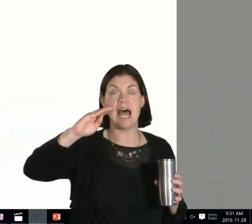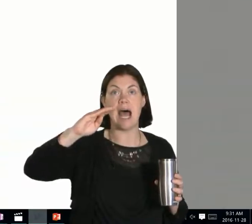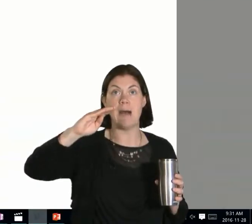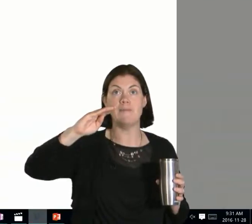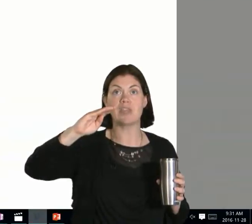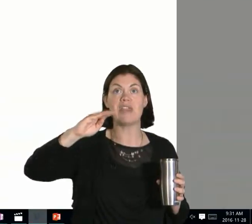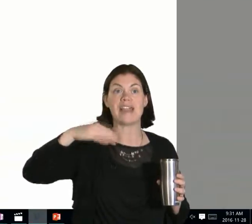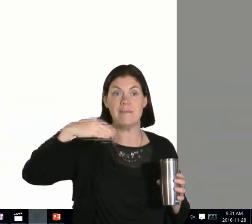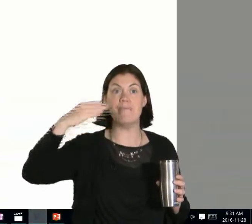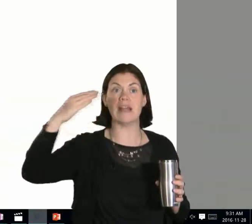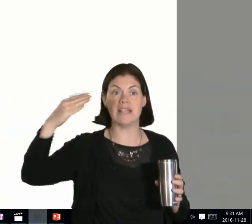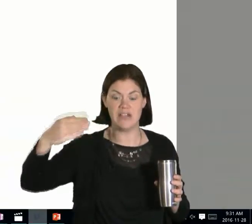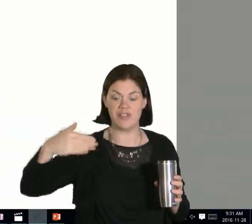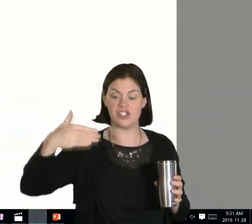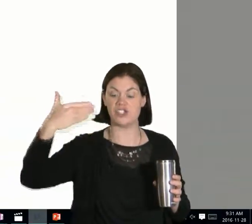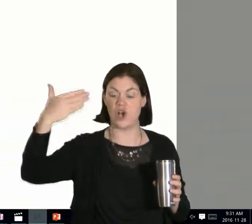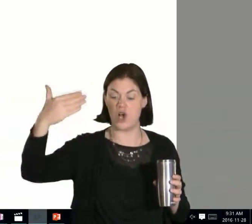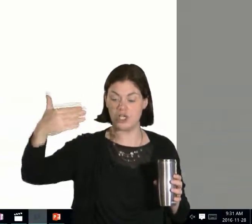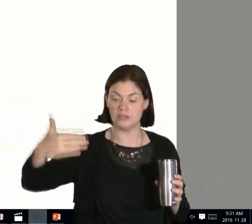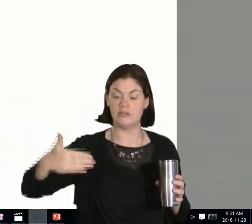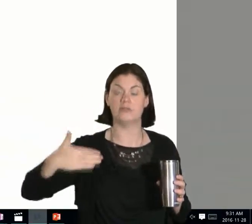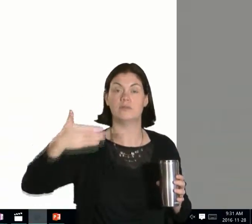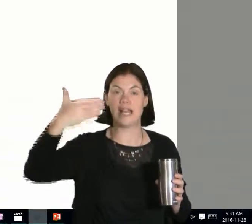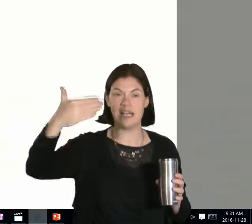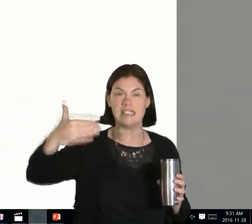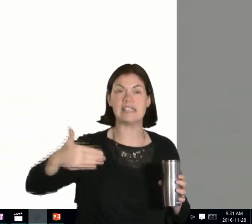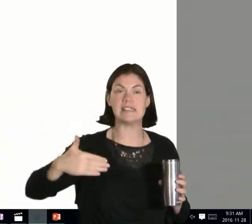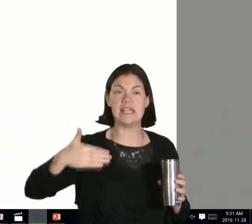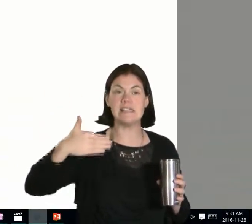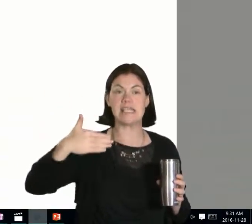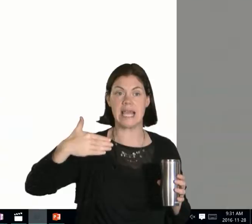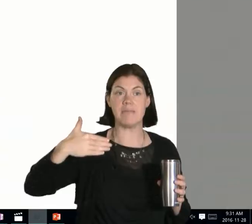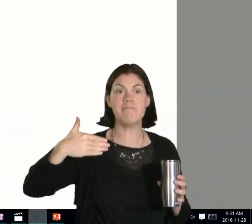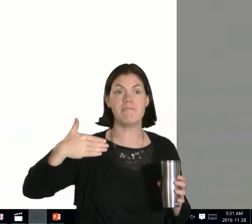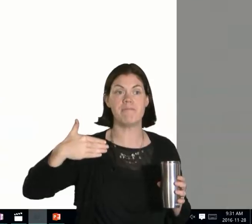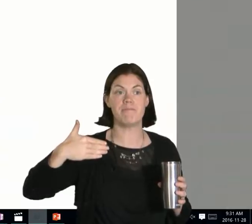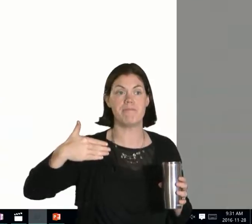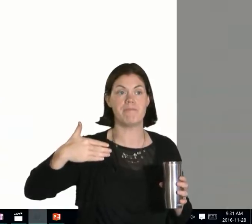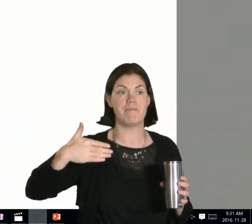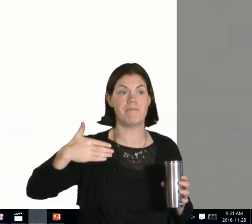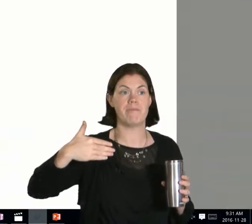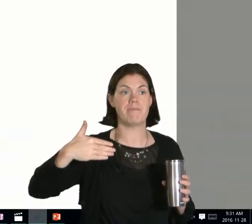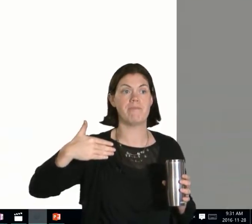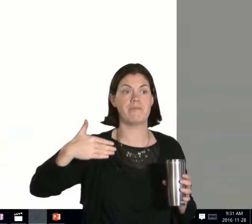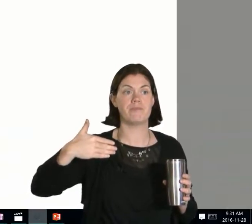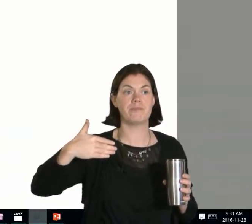and like the melody of the song, right, did it stay the same?